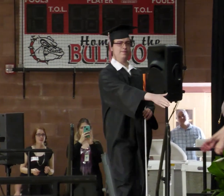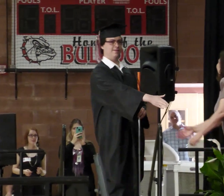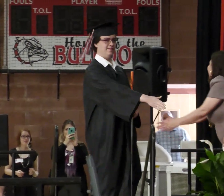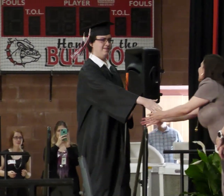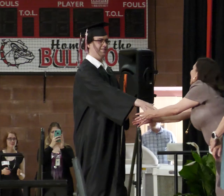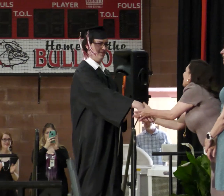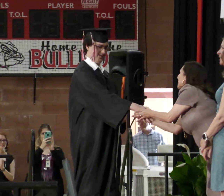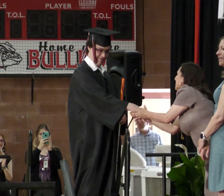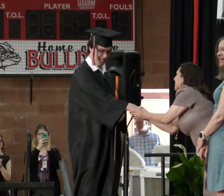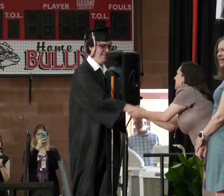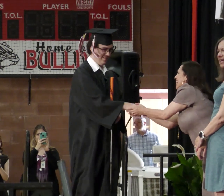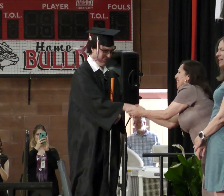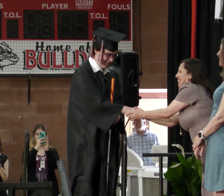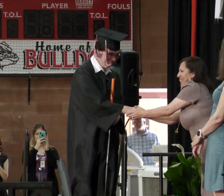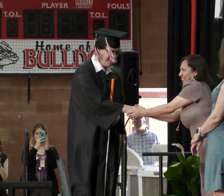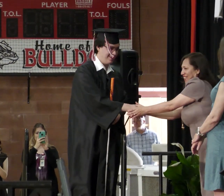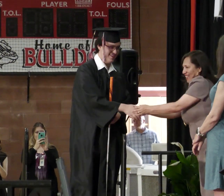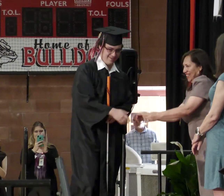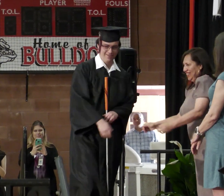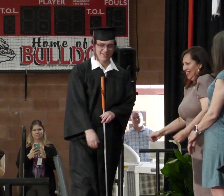Shaking the hand of Yolanda